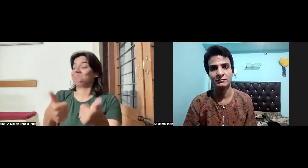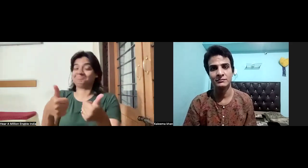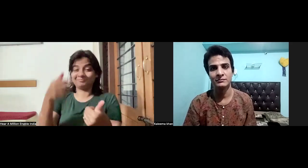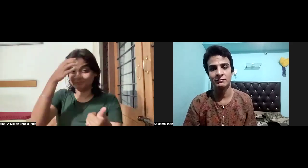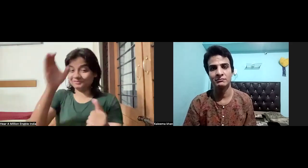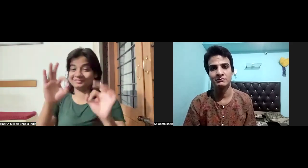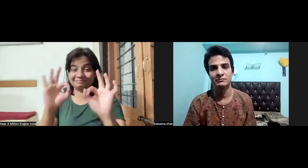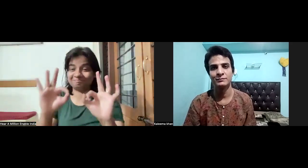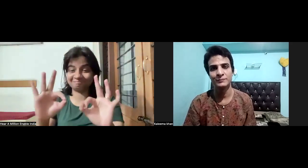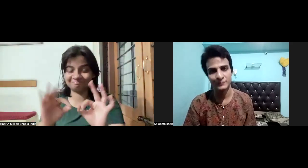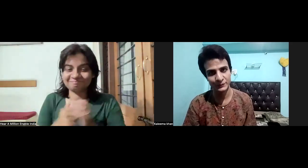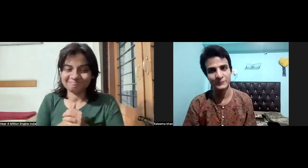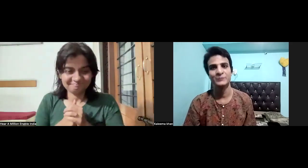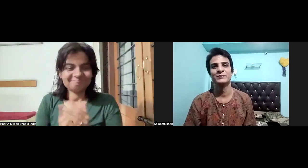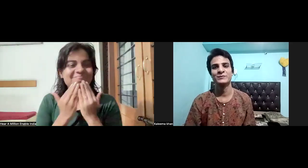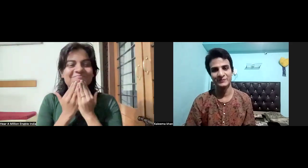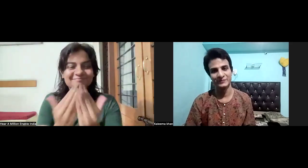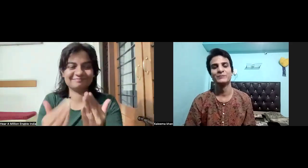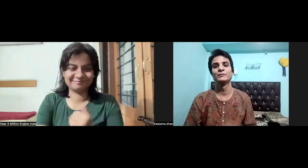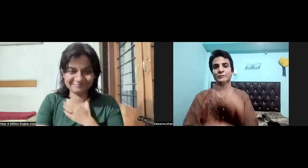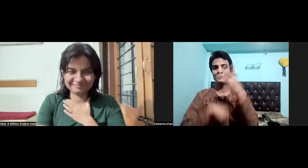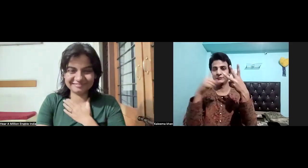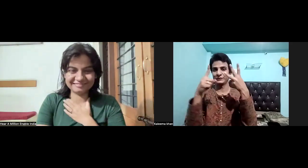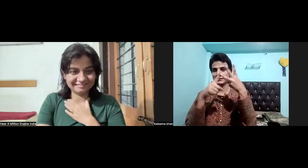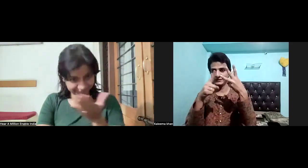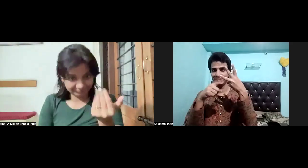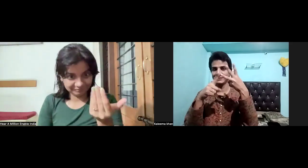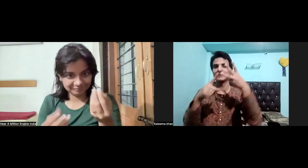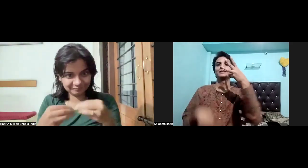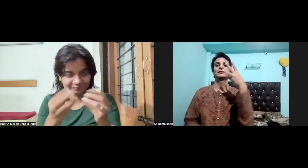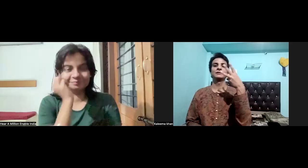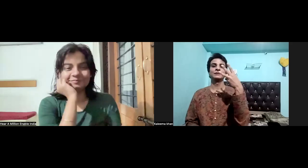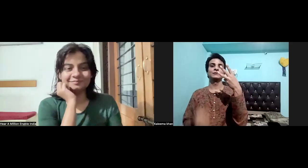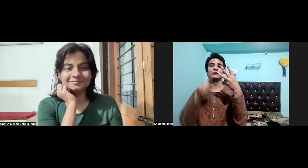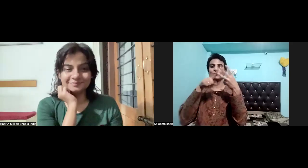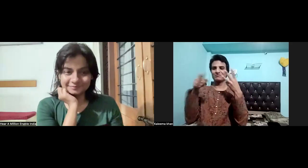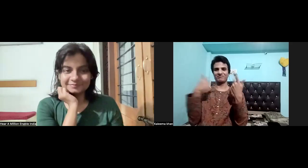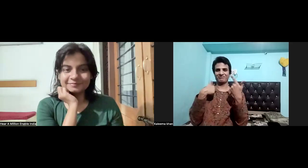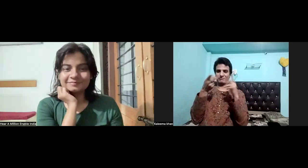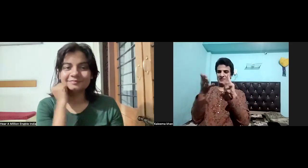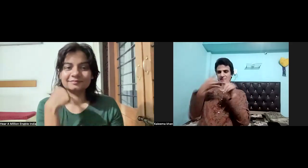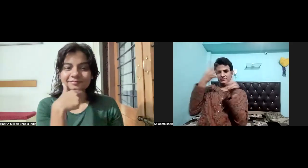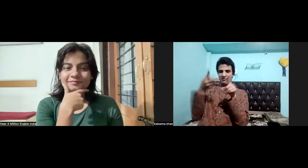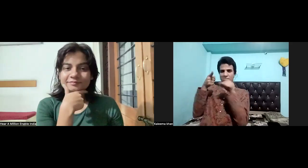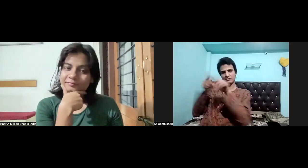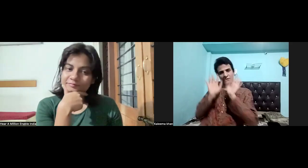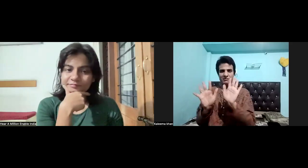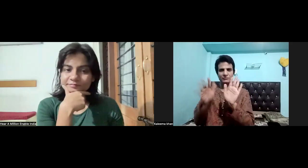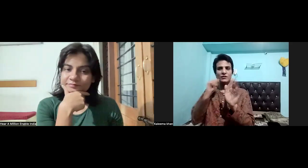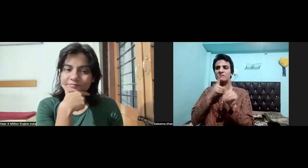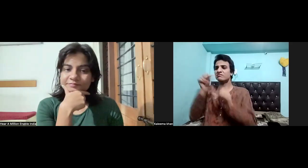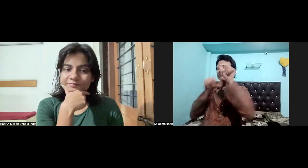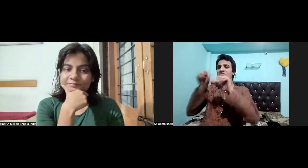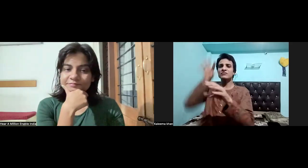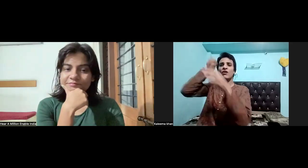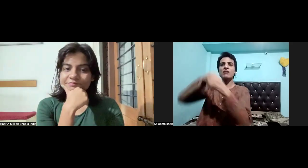good. Okay, that's a great one. Nice concept, Kaleema. Thank you so much. And the third thing I would like to say,